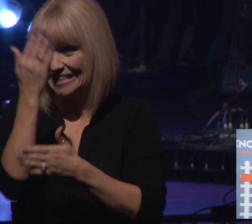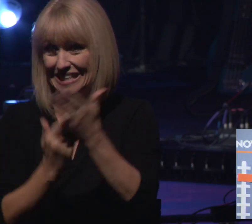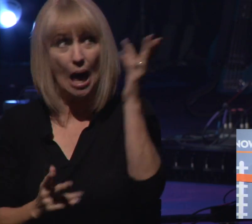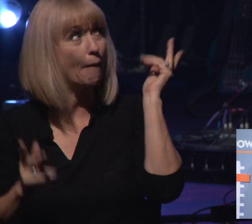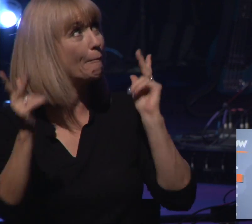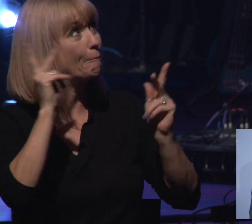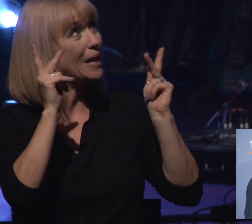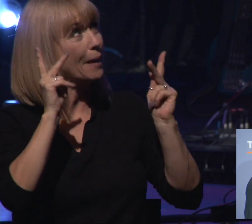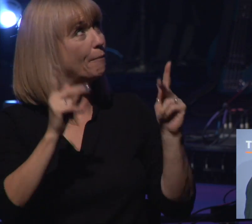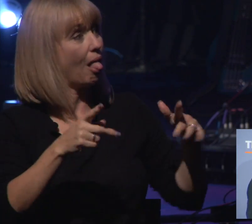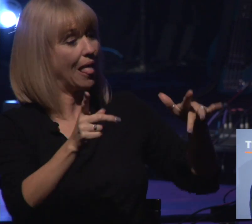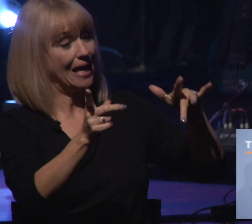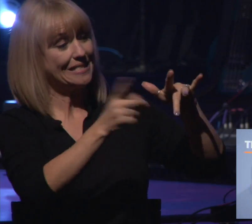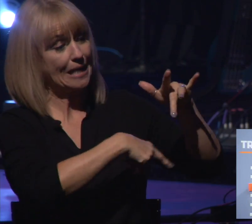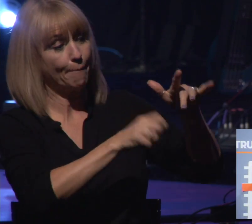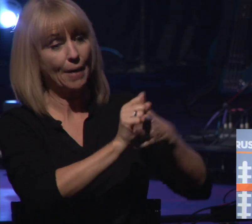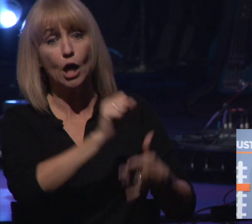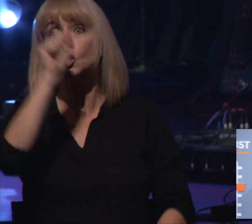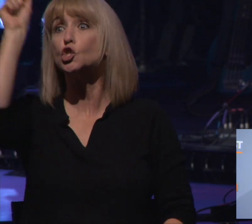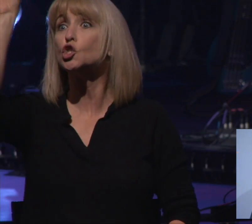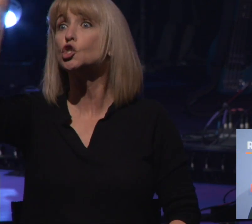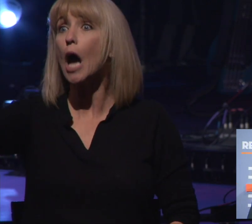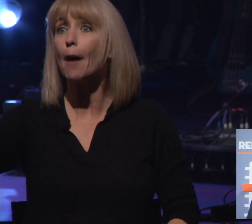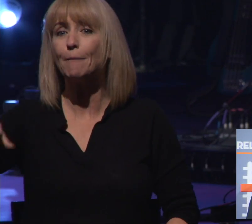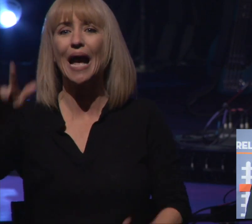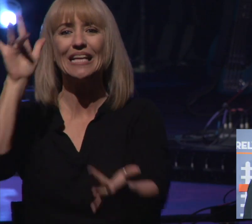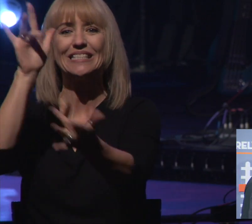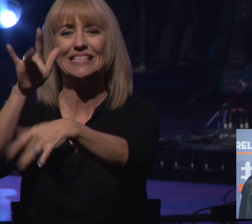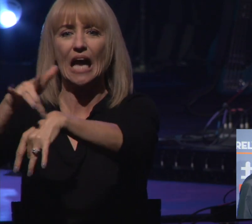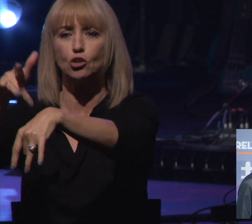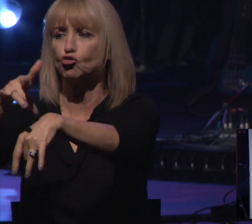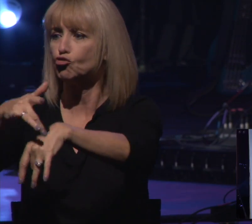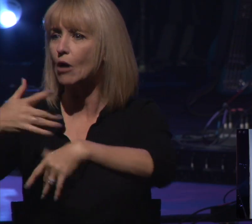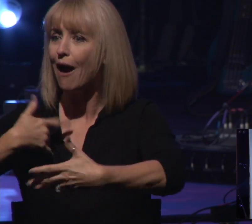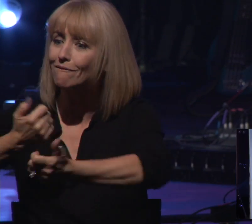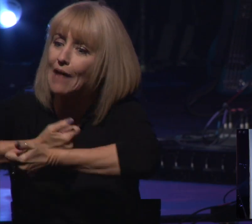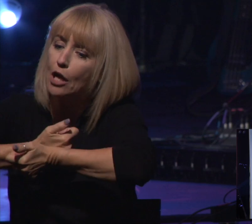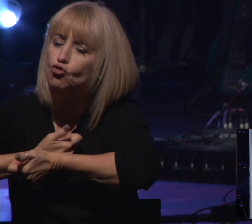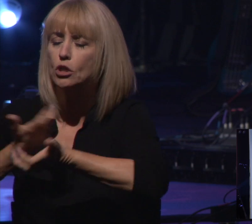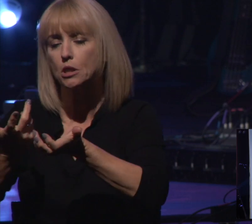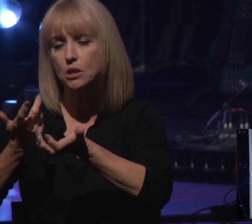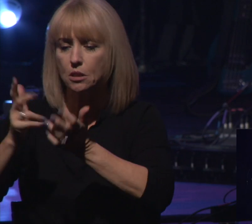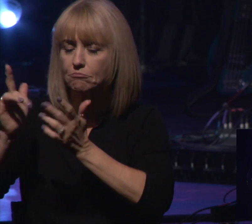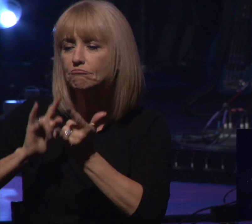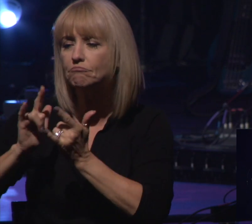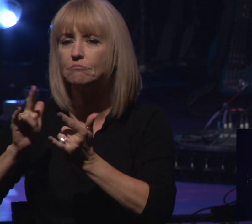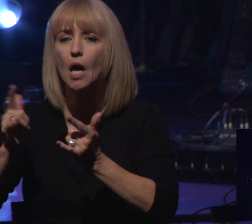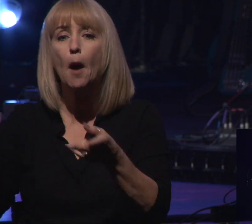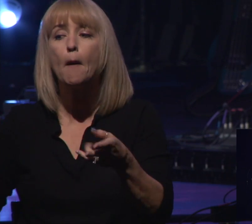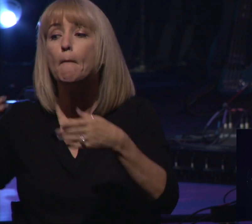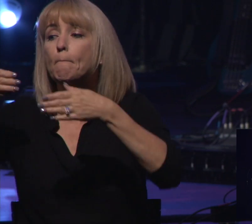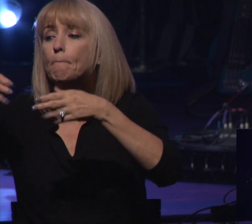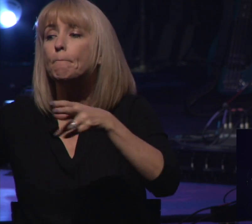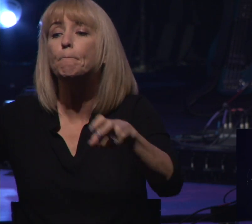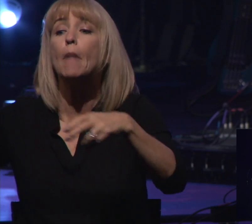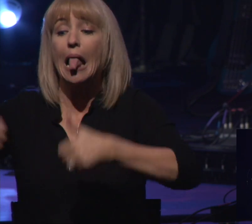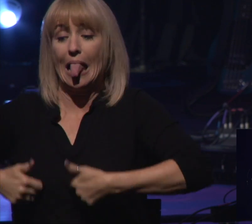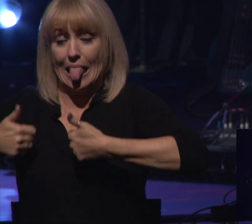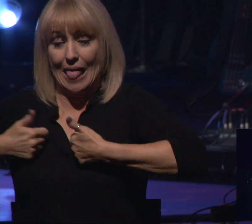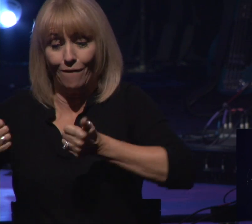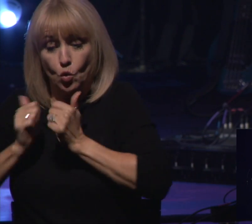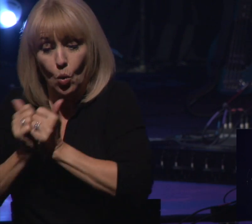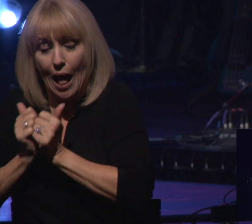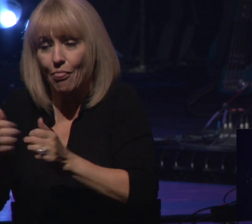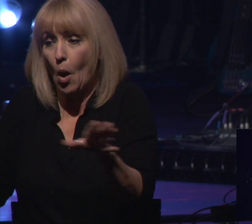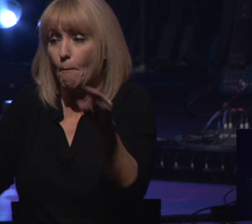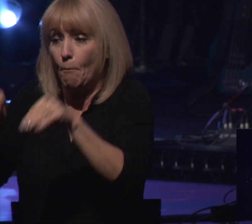some skip this and they go straight to touch. They want touch in their life. They want that affection. They move in together, living together, and they will